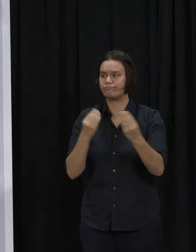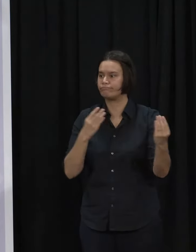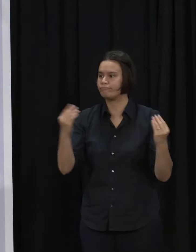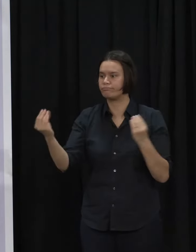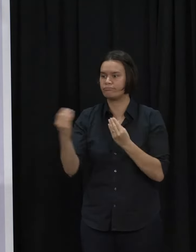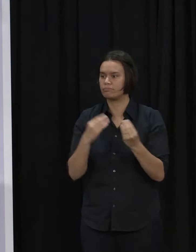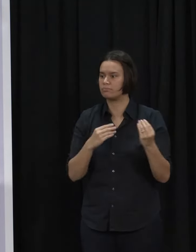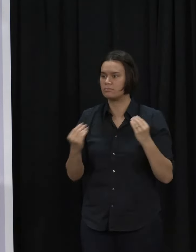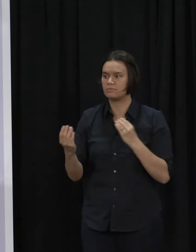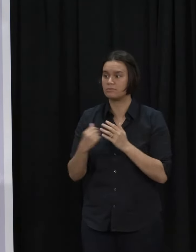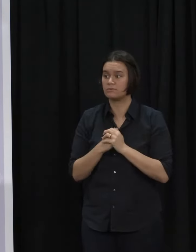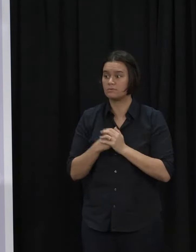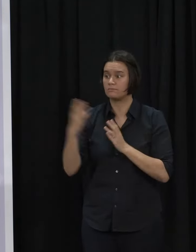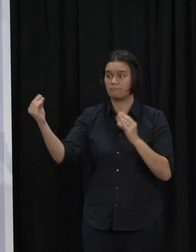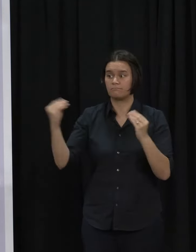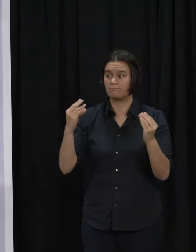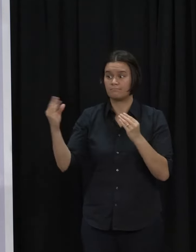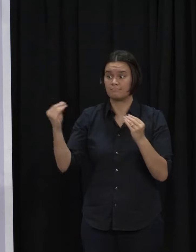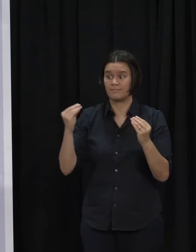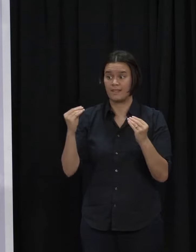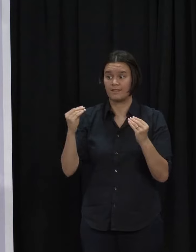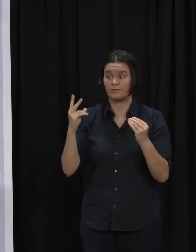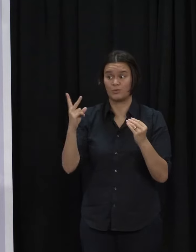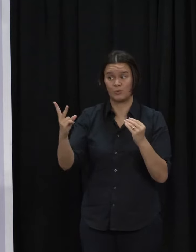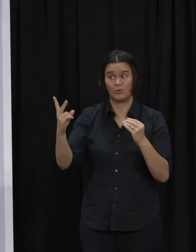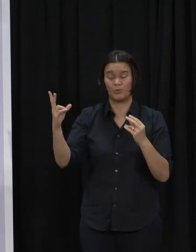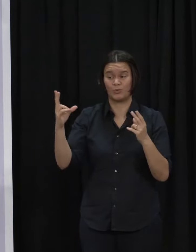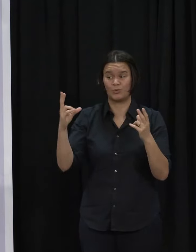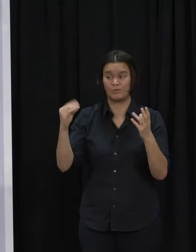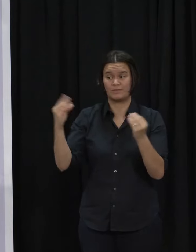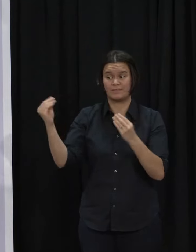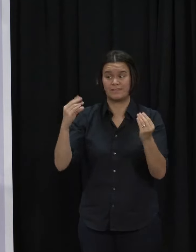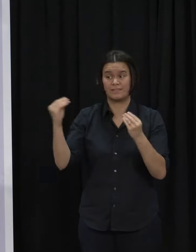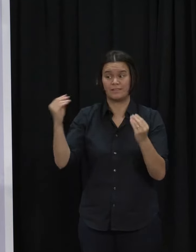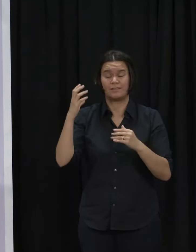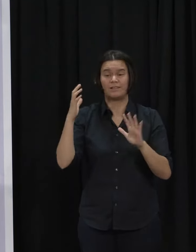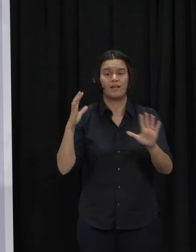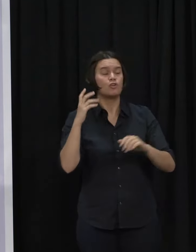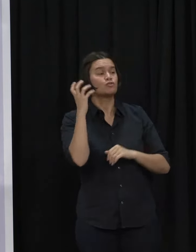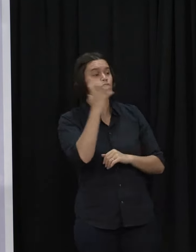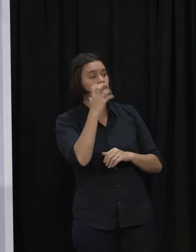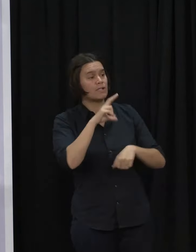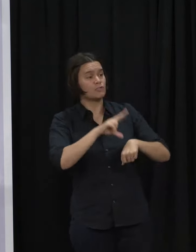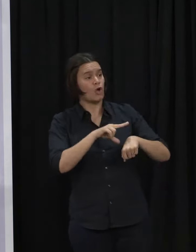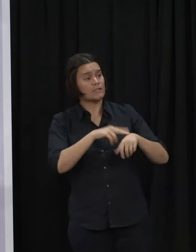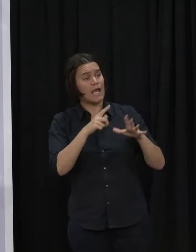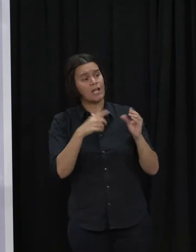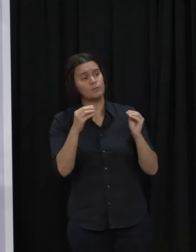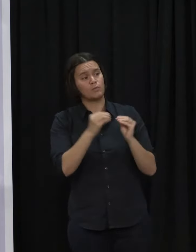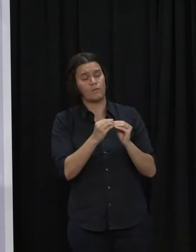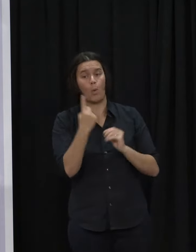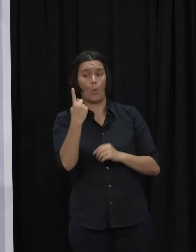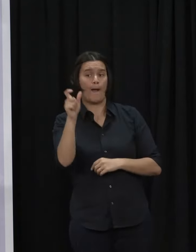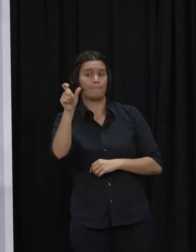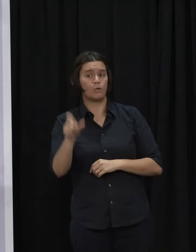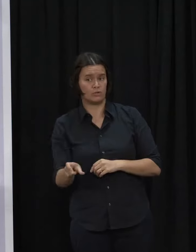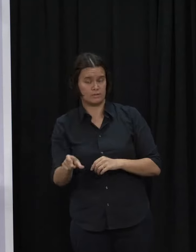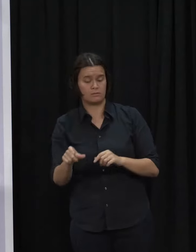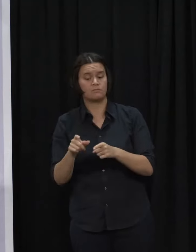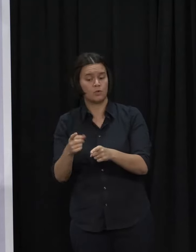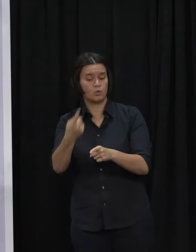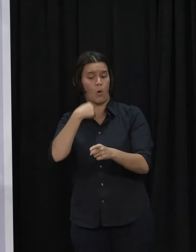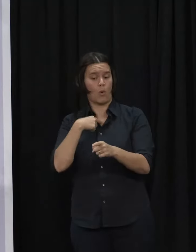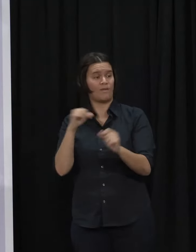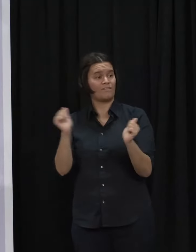Henry. What is the shelf life of rapid antigen Sorry, Dr. tests? Bloomfield, I've talked to someone who had a forward order of